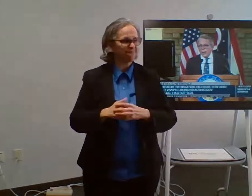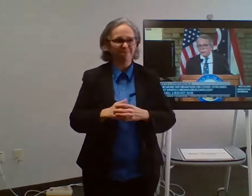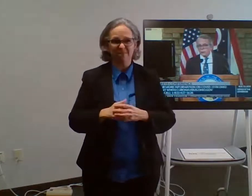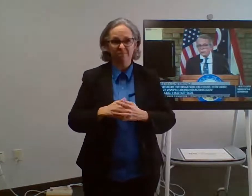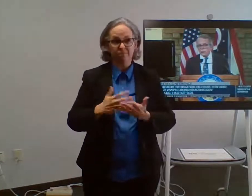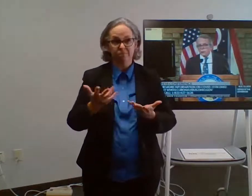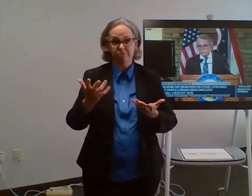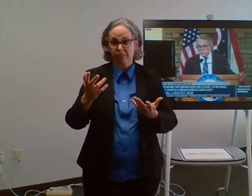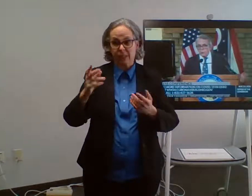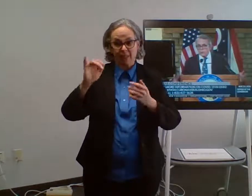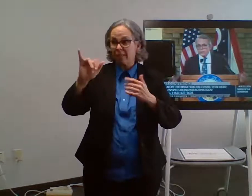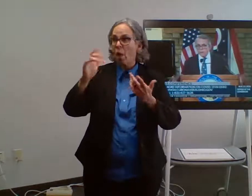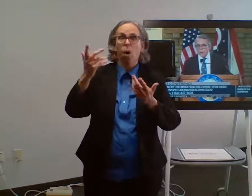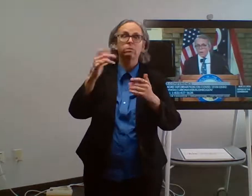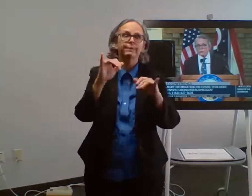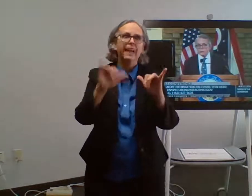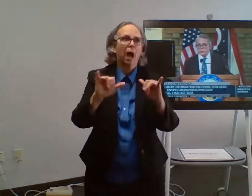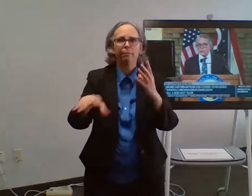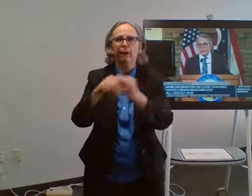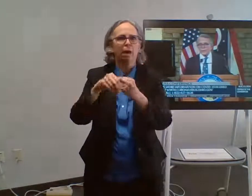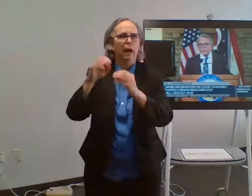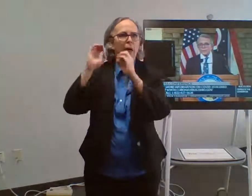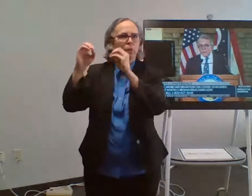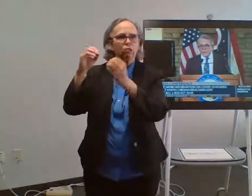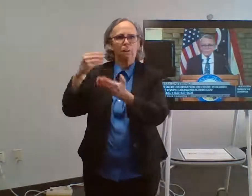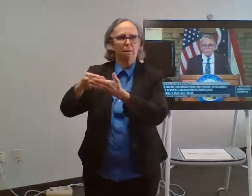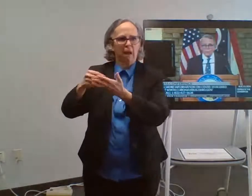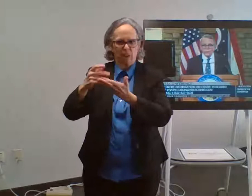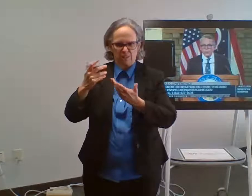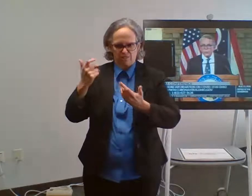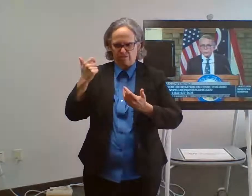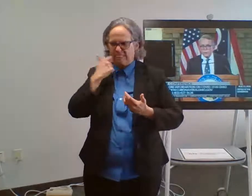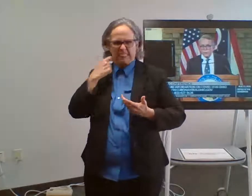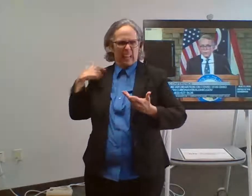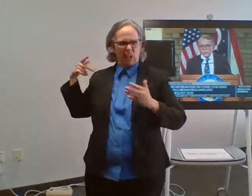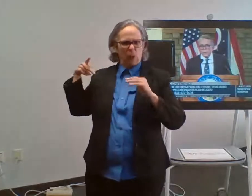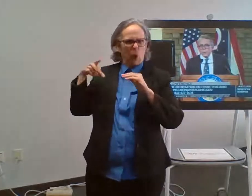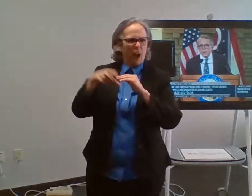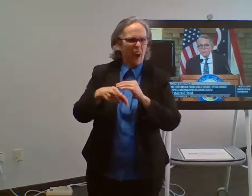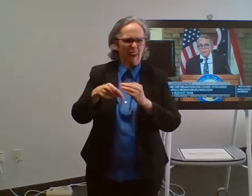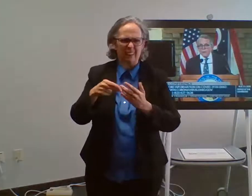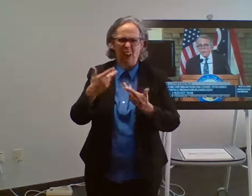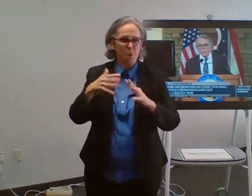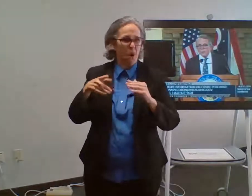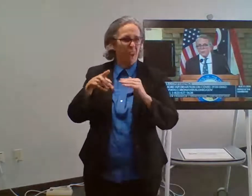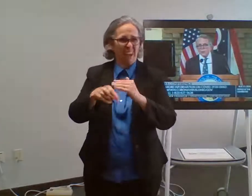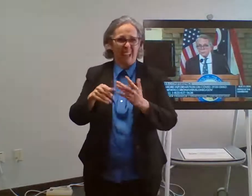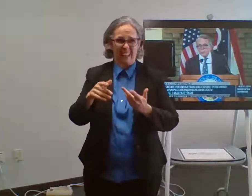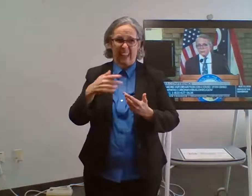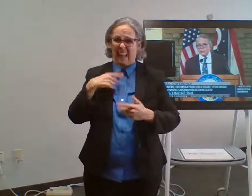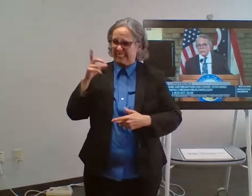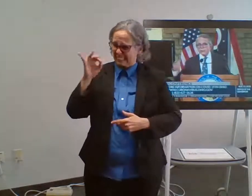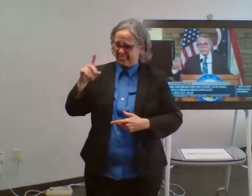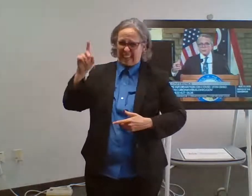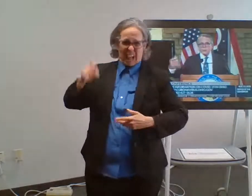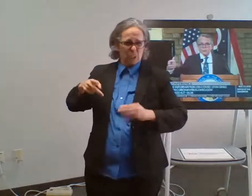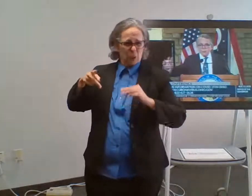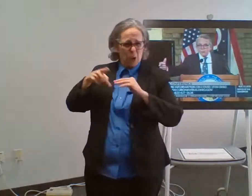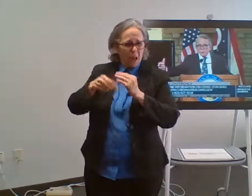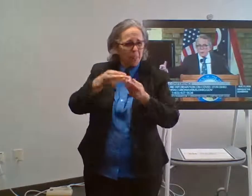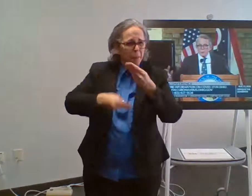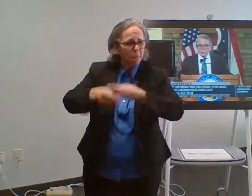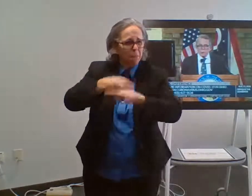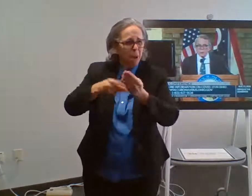we made some cuts. We didn't like making them, I'll guarantee you. But we made them because we had no assurance that we